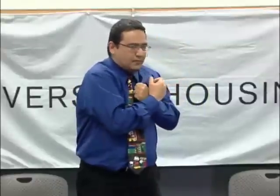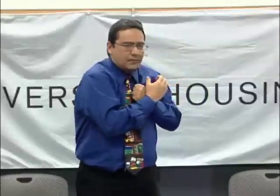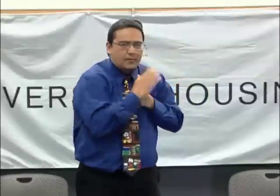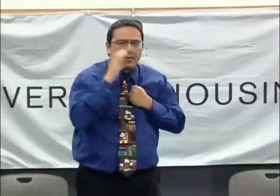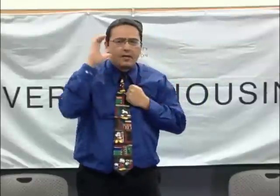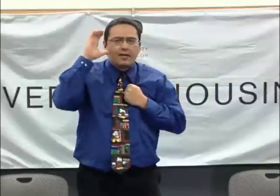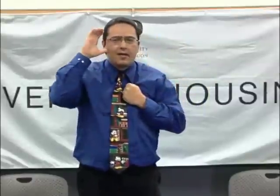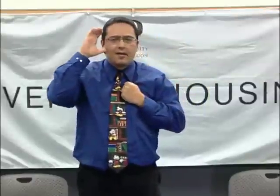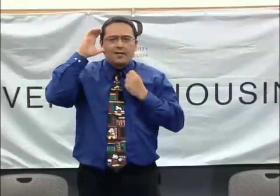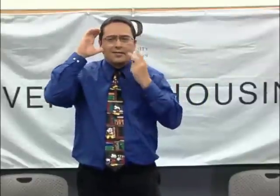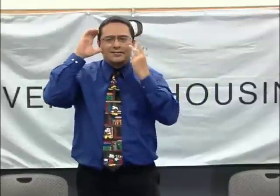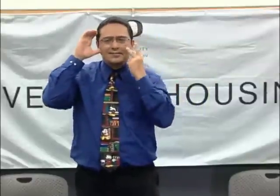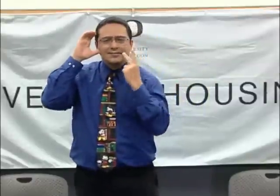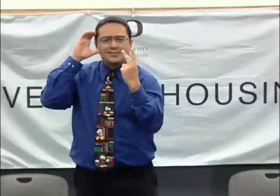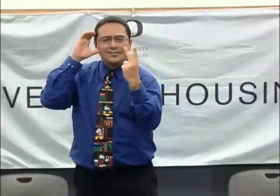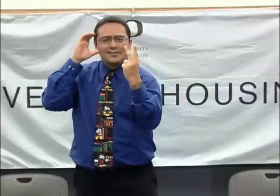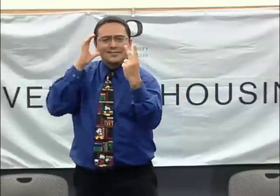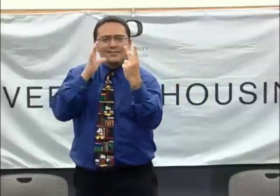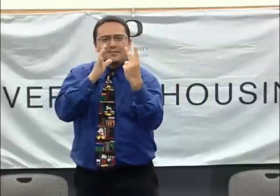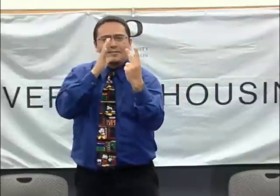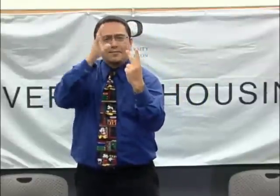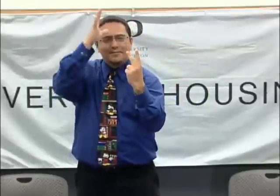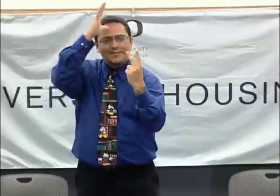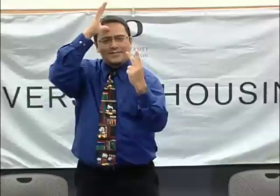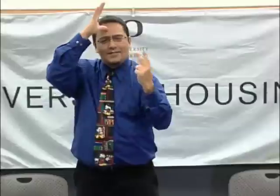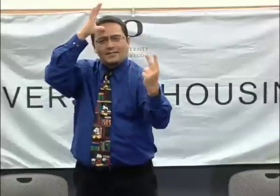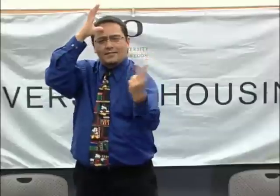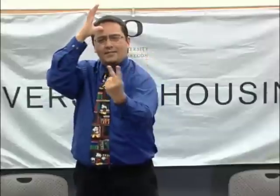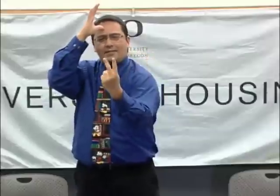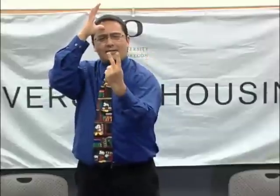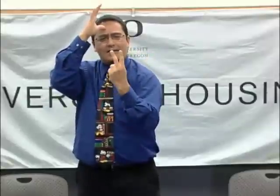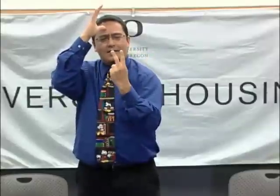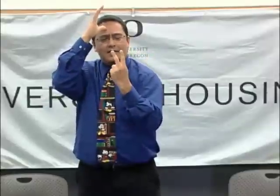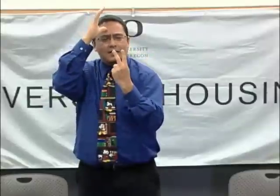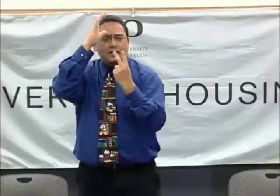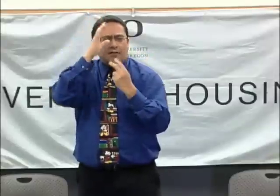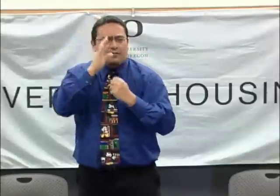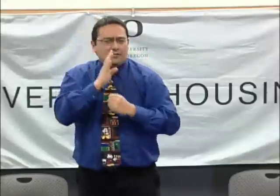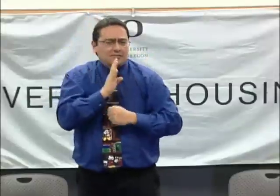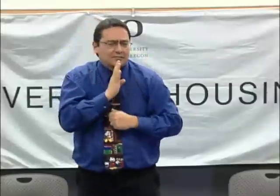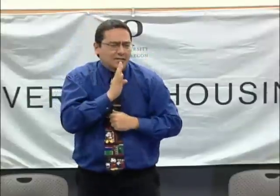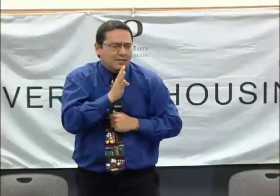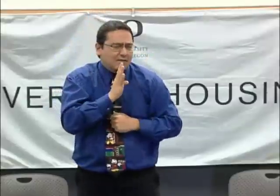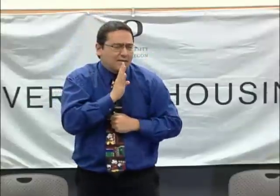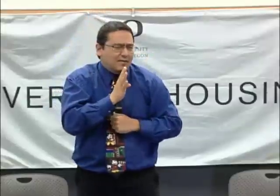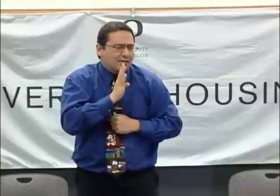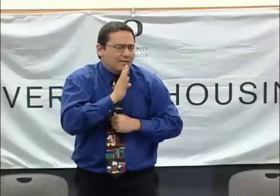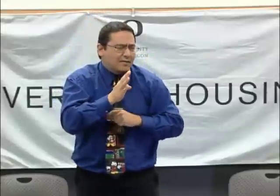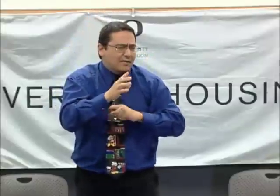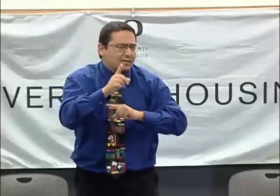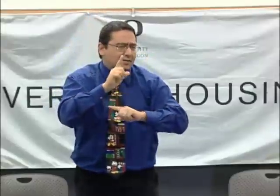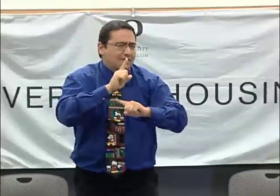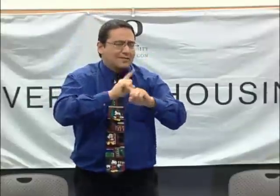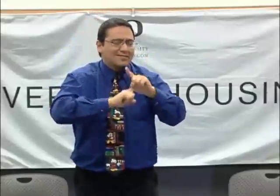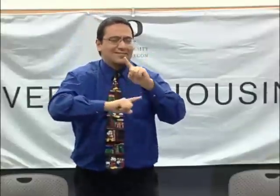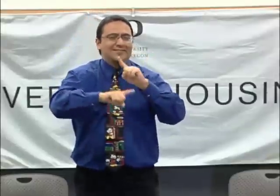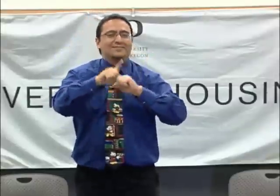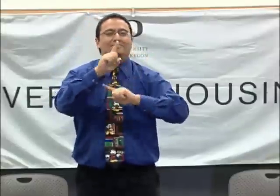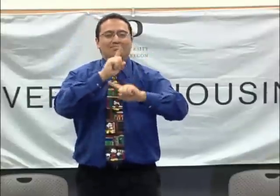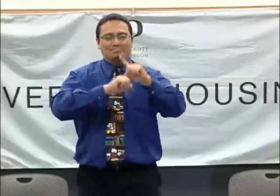Love. Hear, see parents talking,